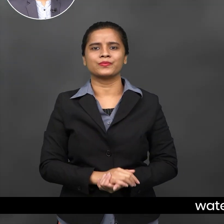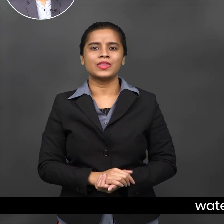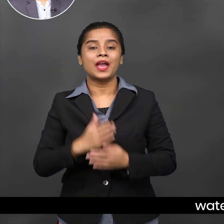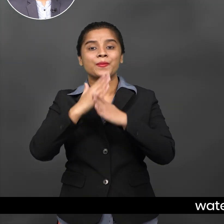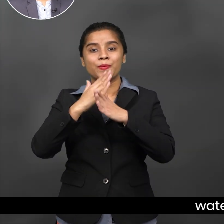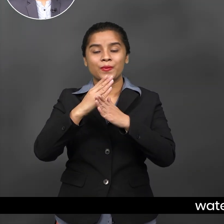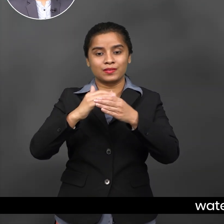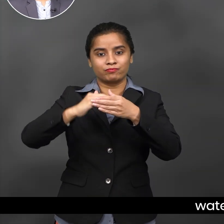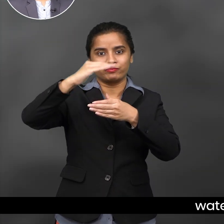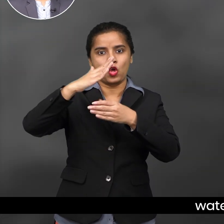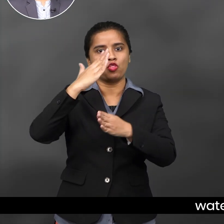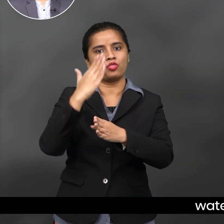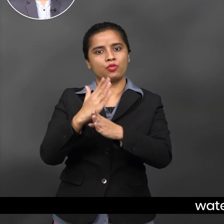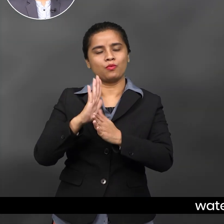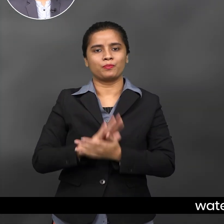water from entering.